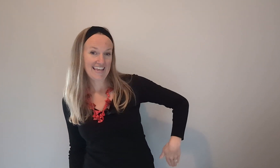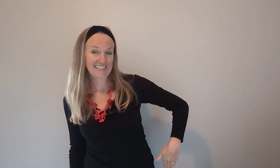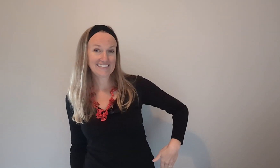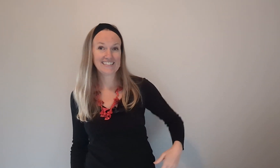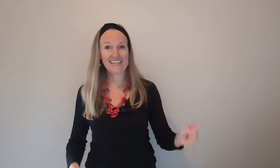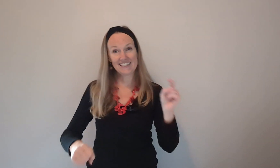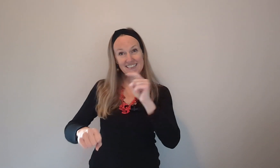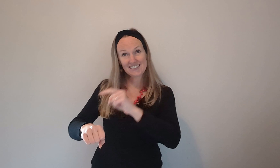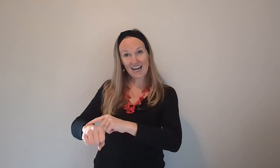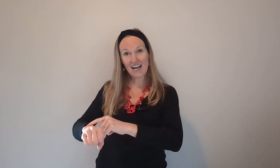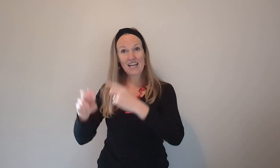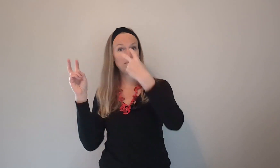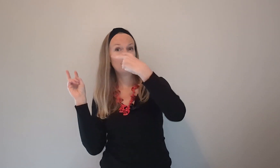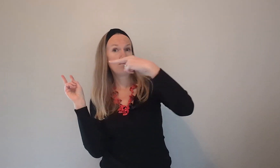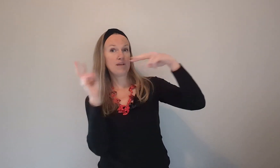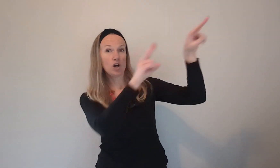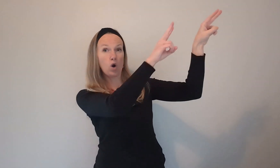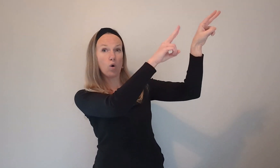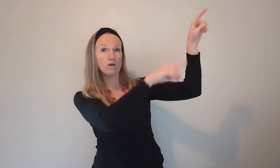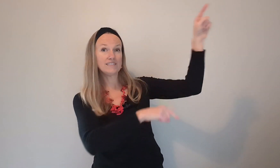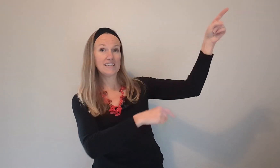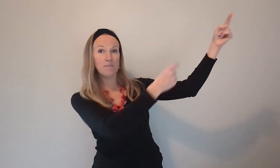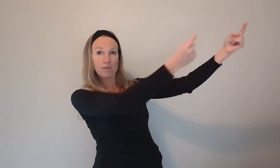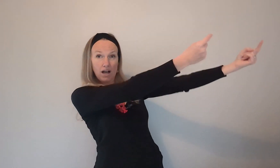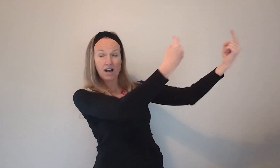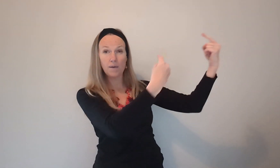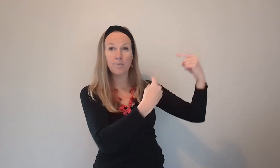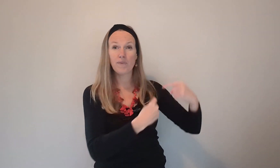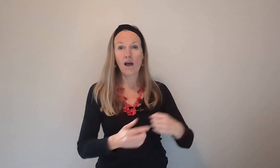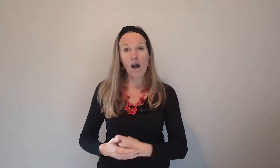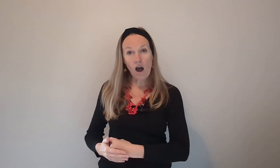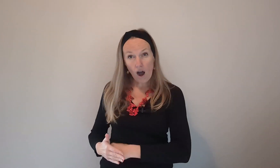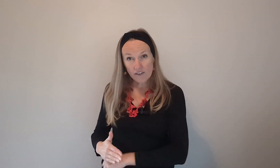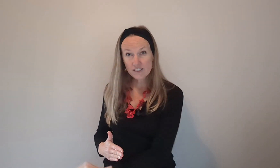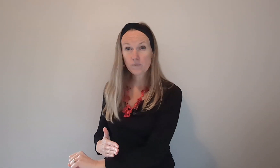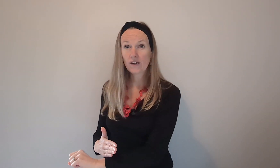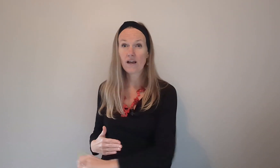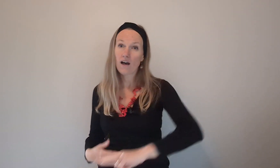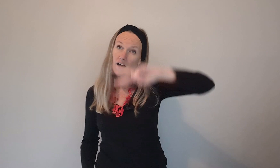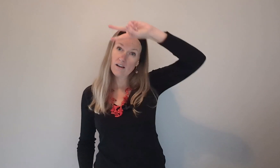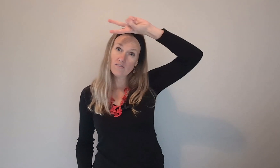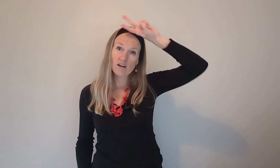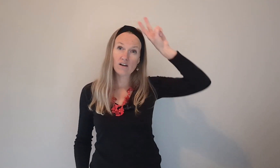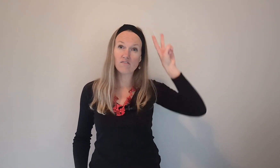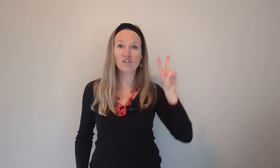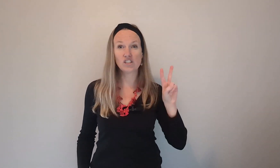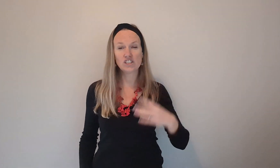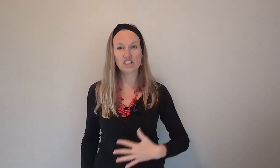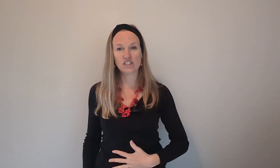Late in time, behold him come, offspring of a